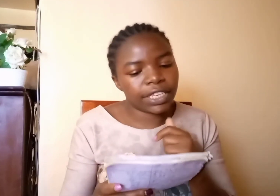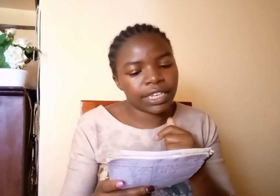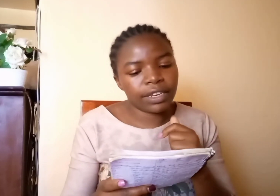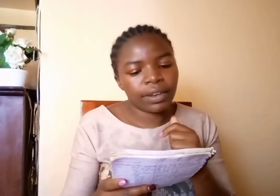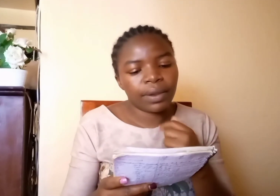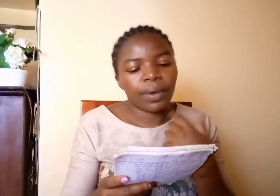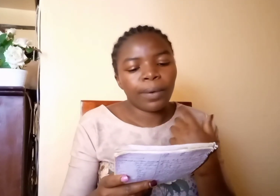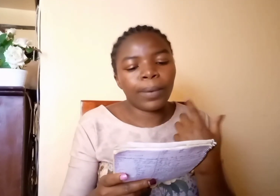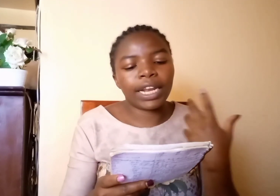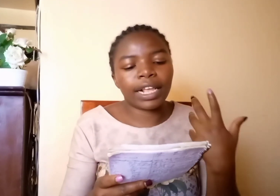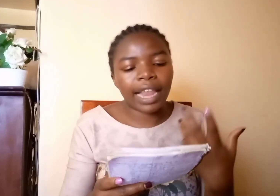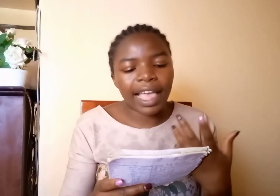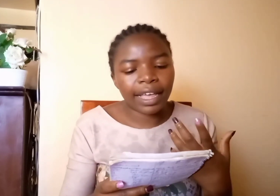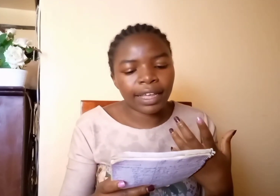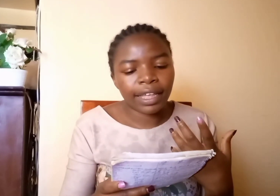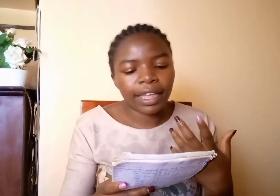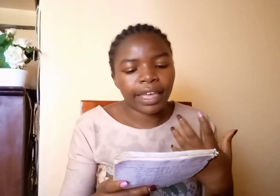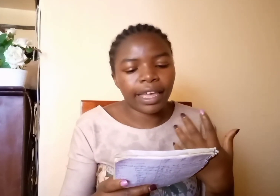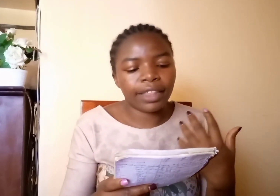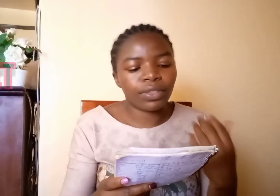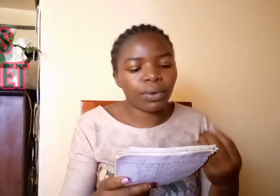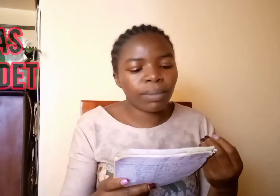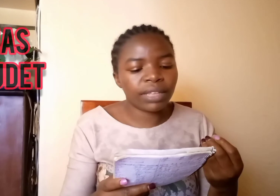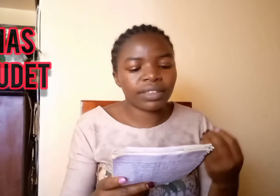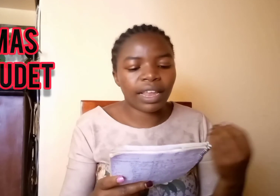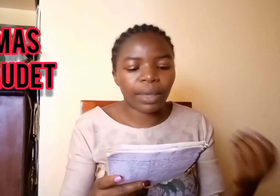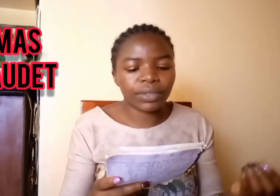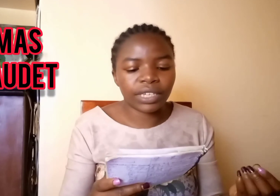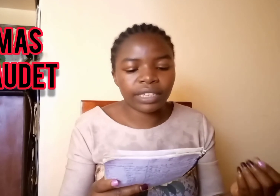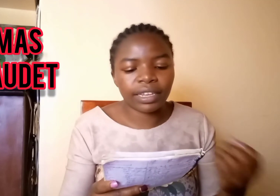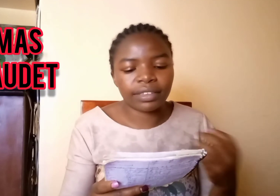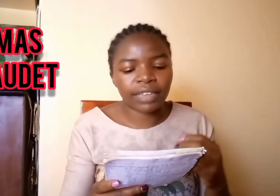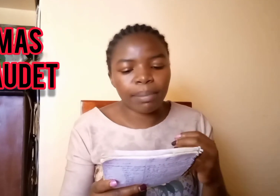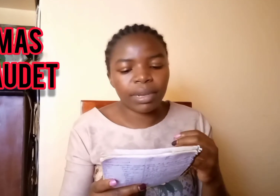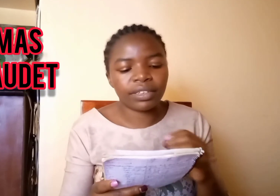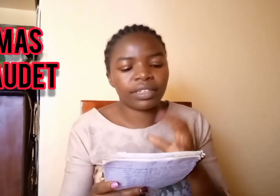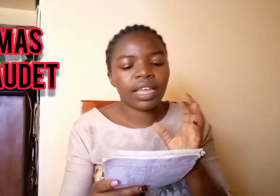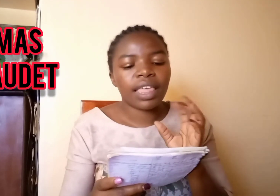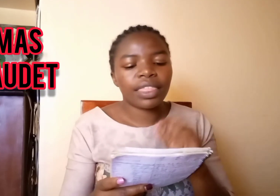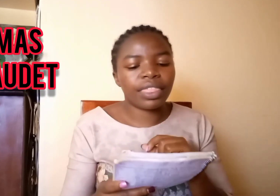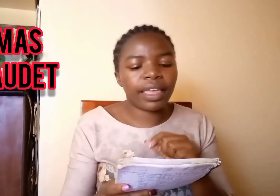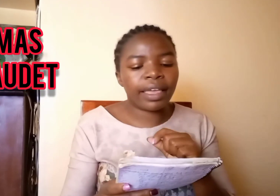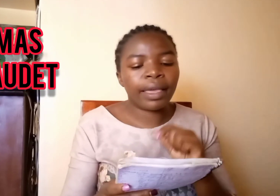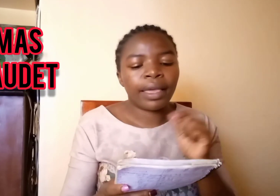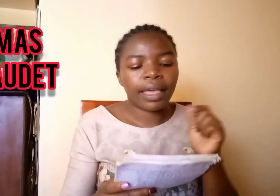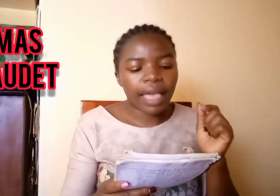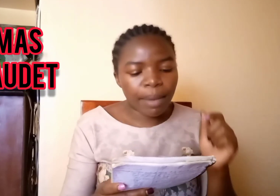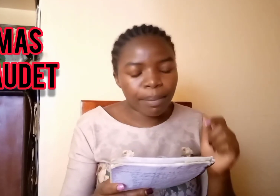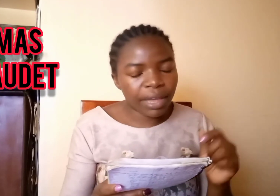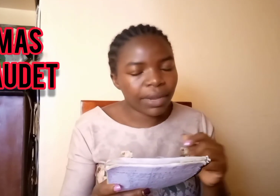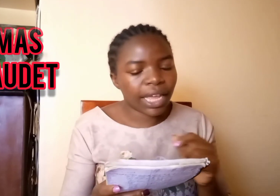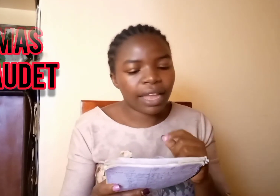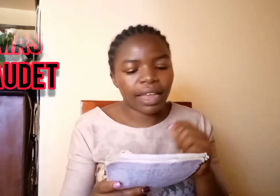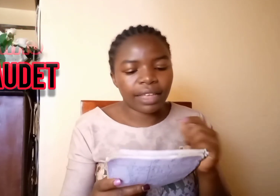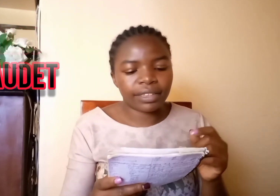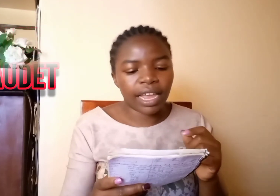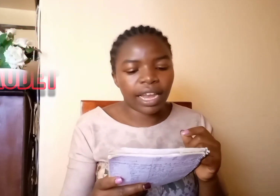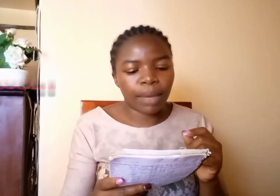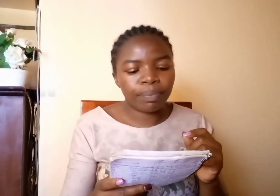1817, when Clark and Thomas Gallaudet established the American Asylum